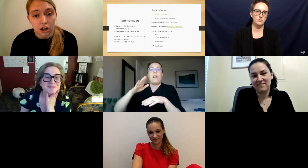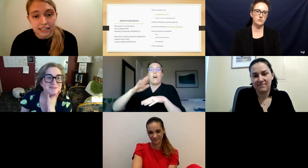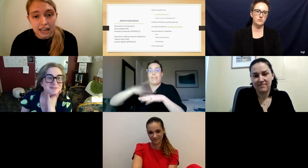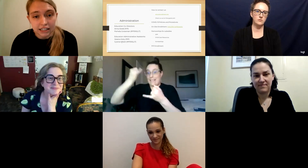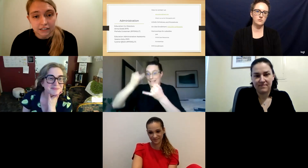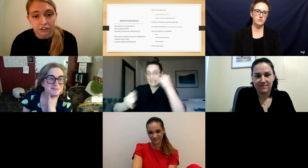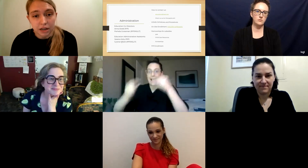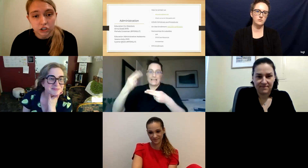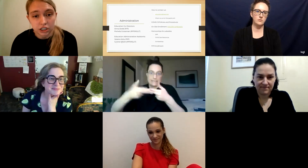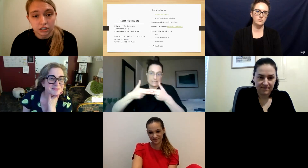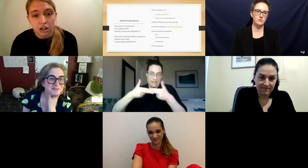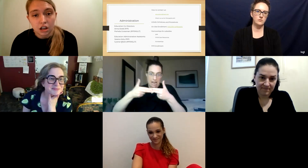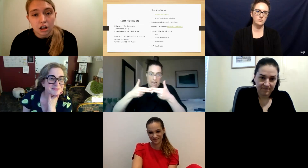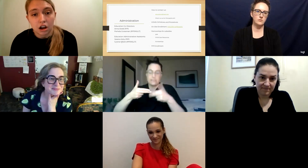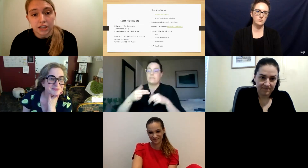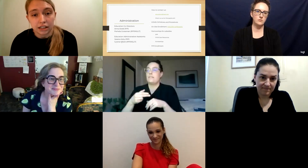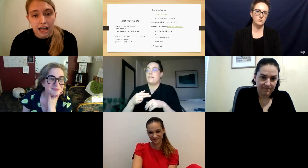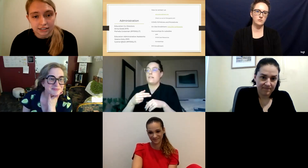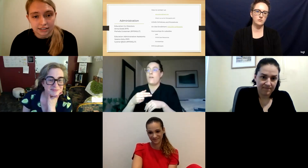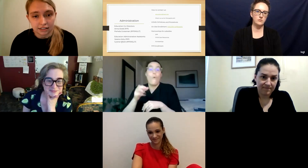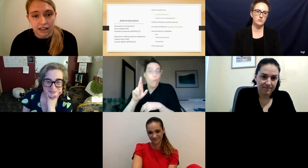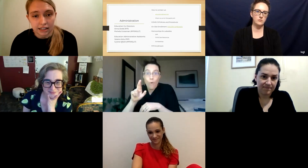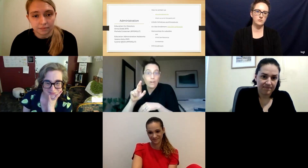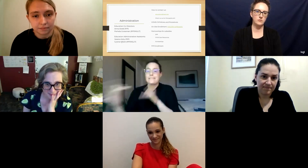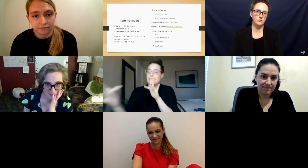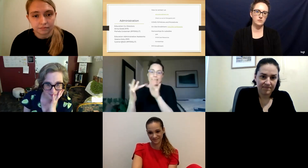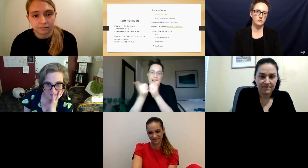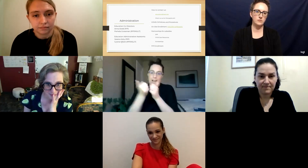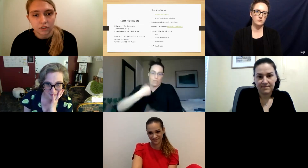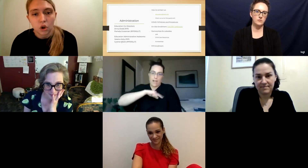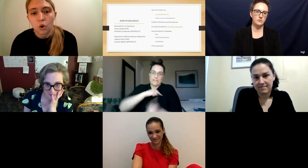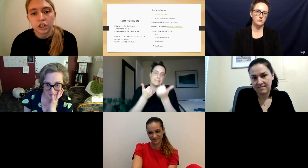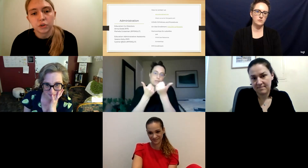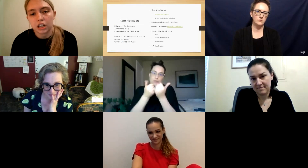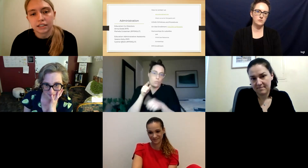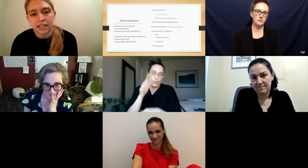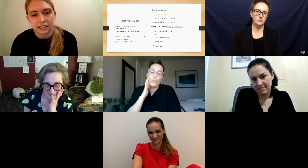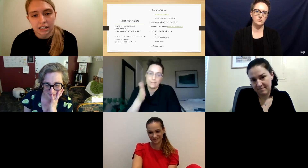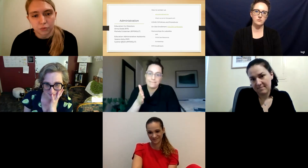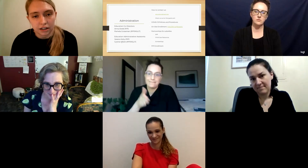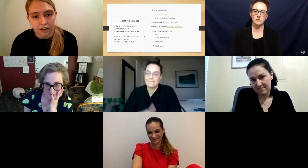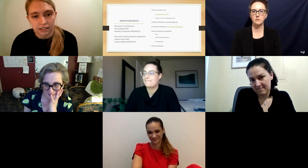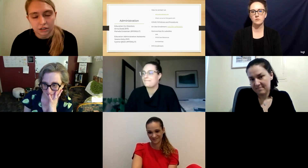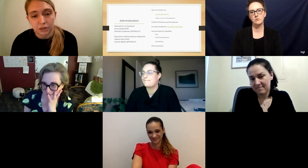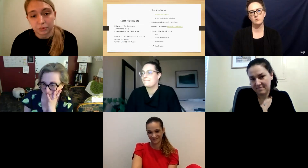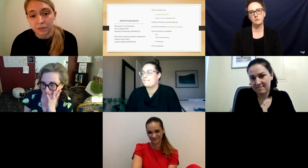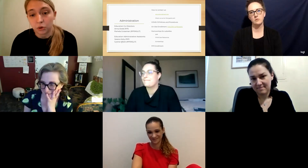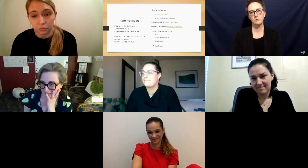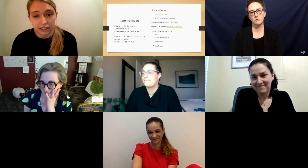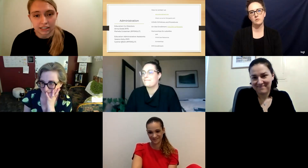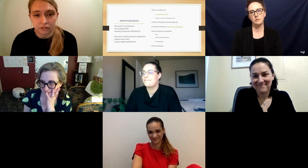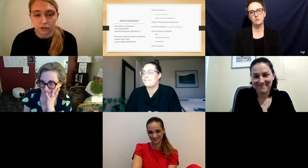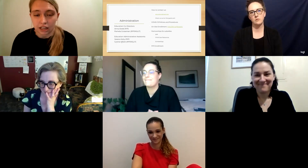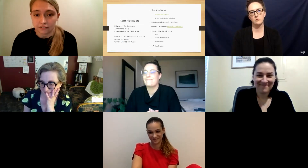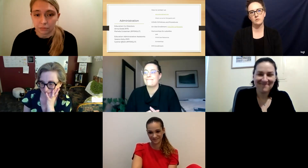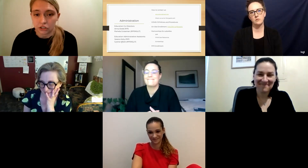find the contact information on the last slide. Or you can contact any one of us and we will be more than